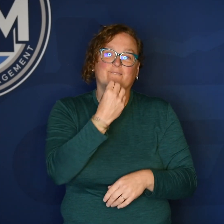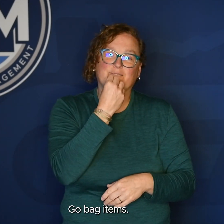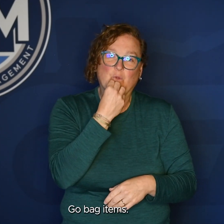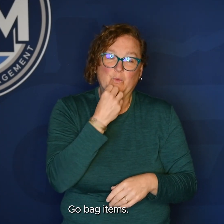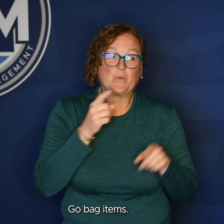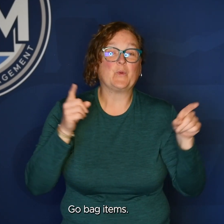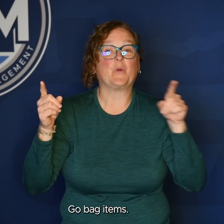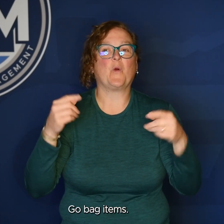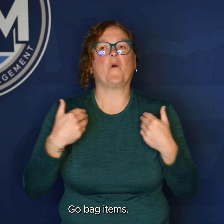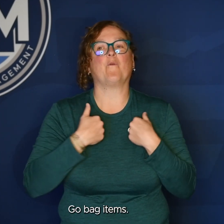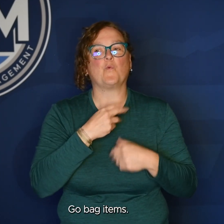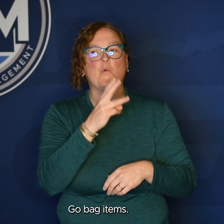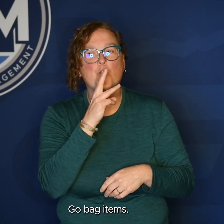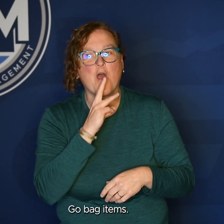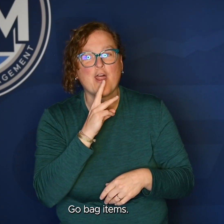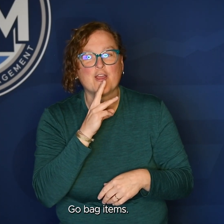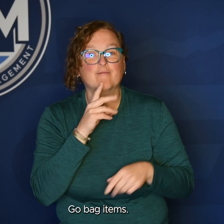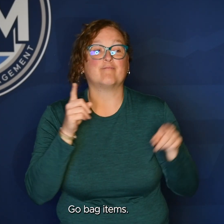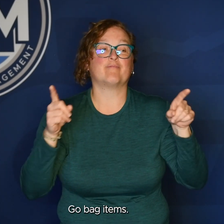Go bag items.